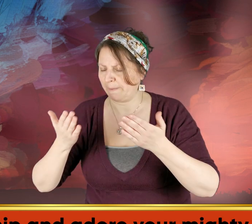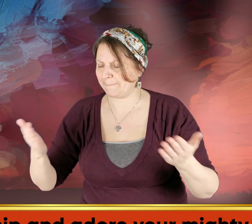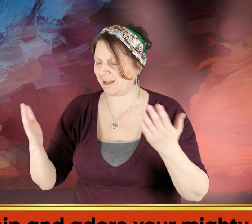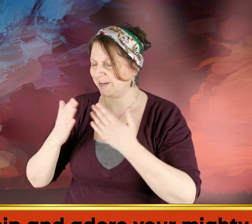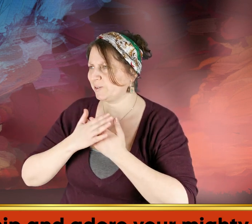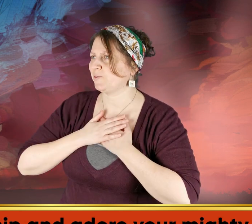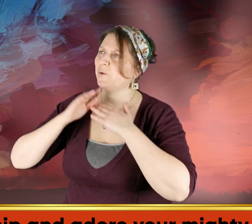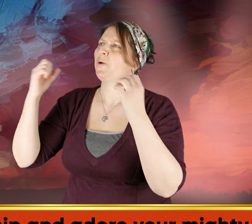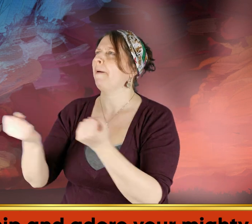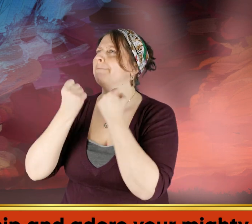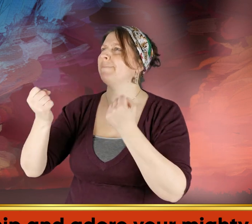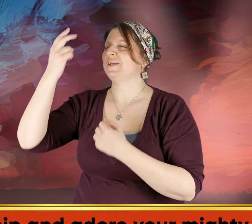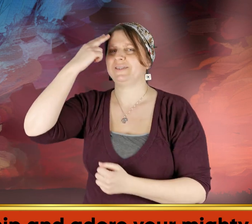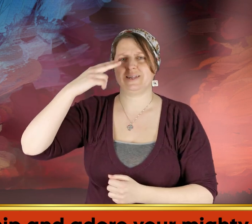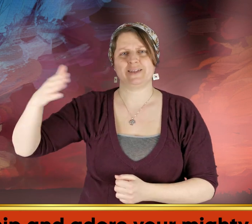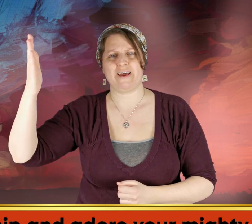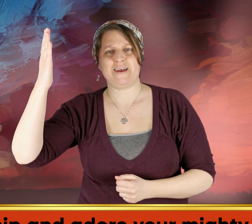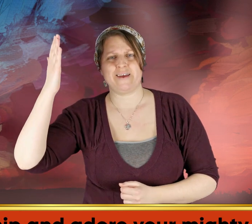and adore your mighty name